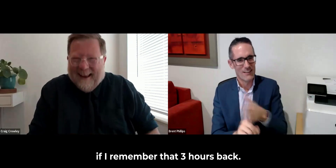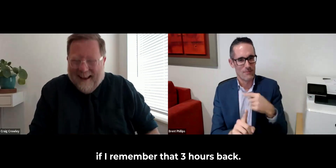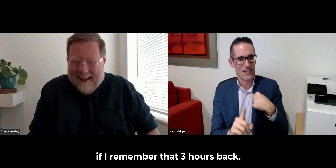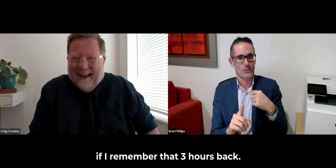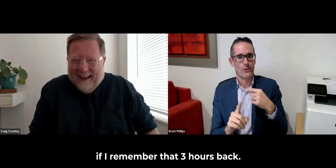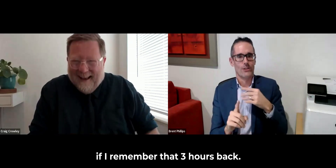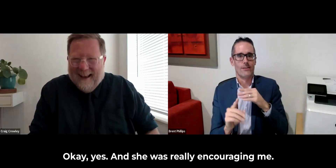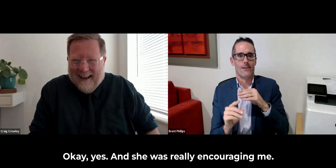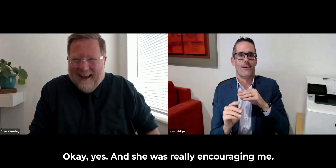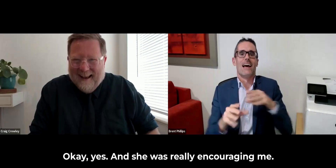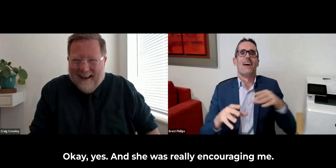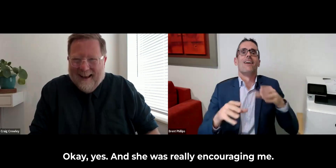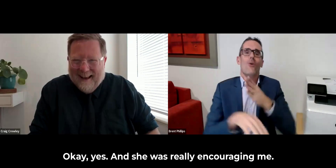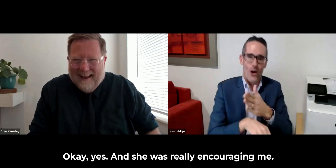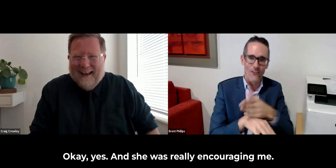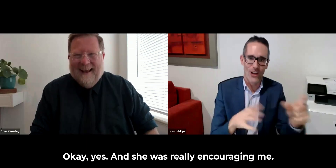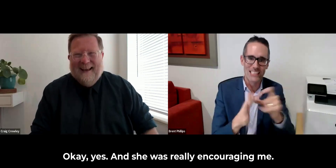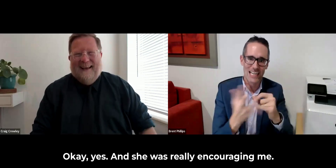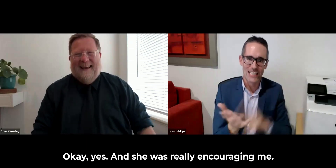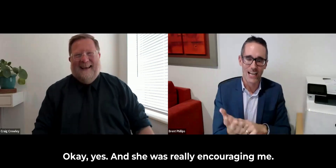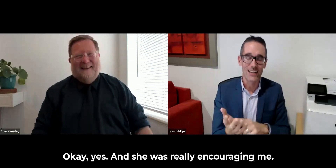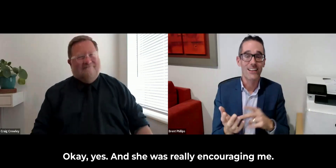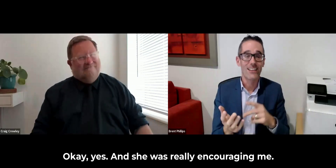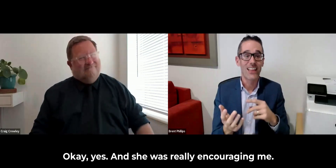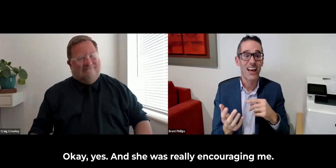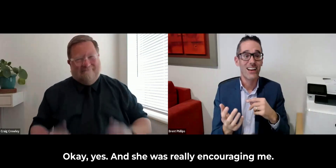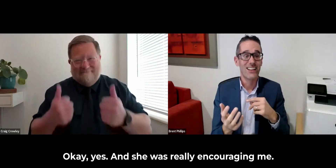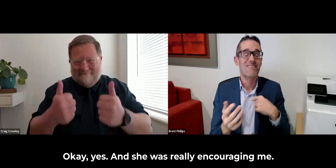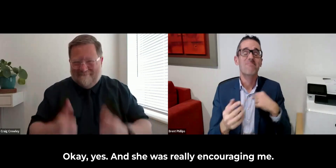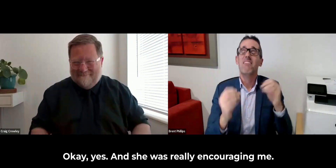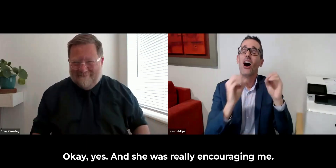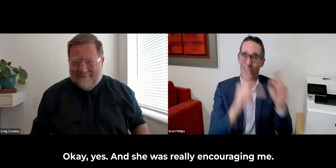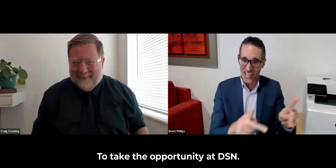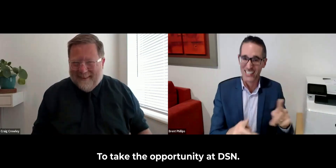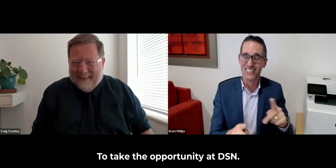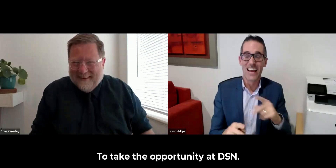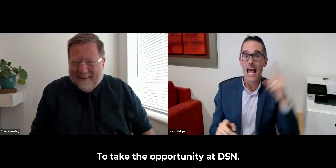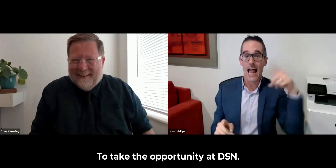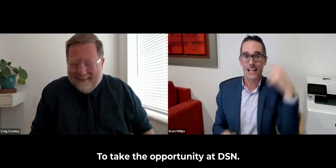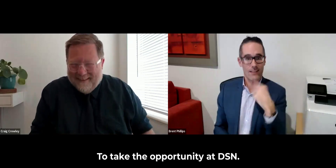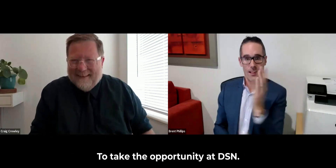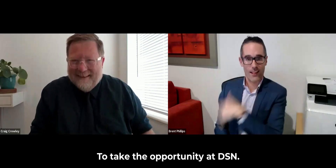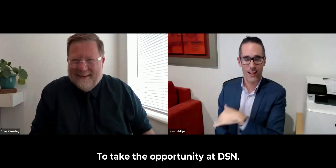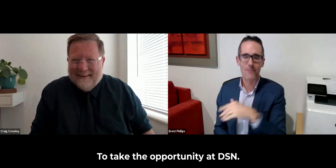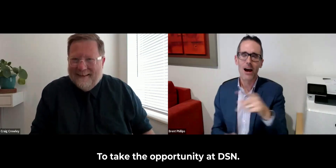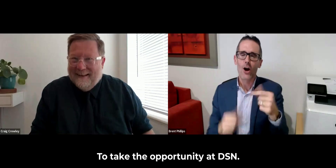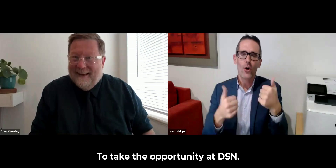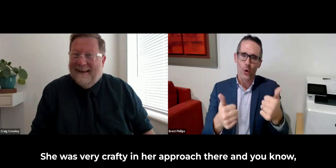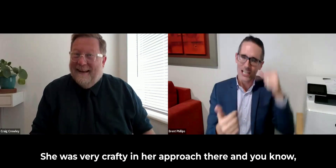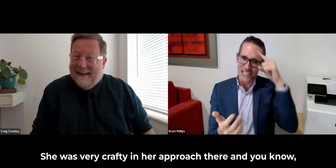back. okay, yes. And she was really encouraging me to take the opportunity at DSN. She was